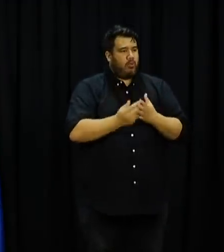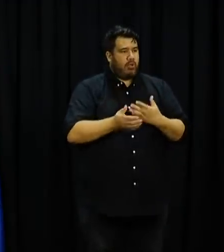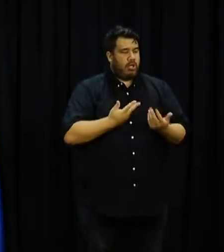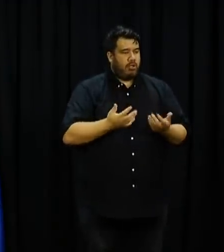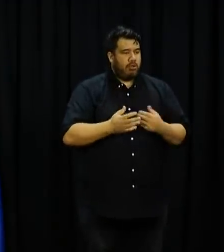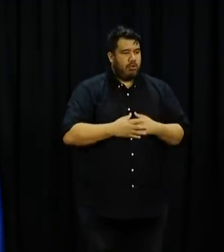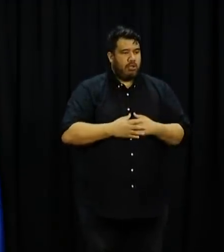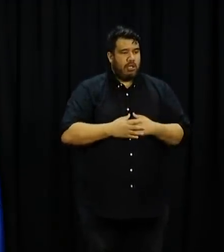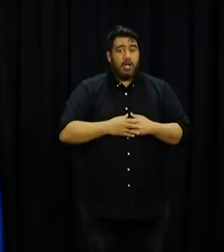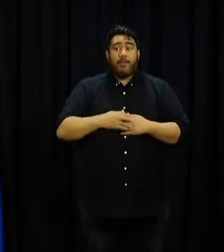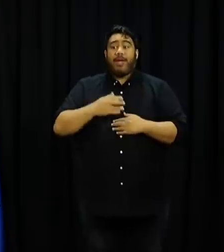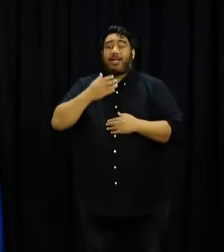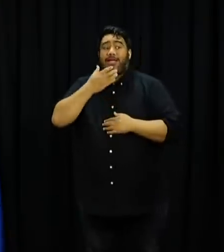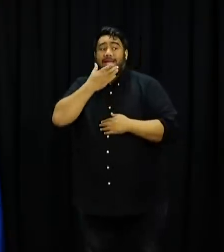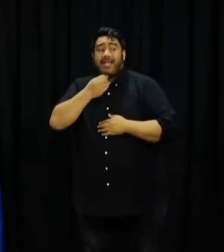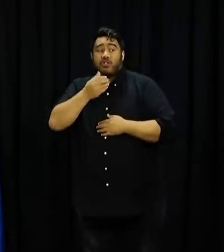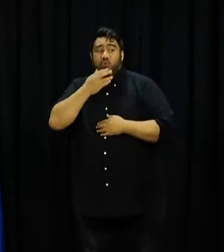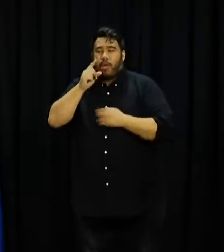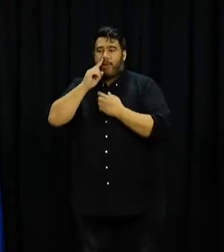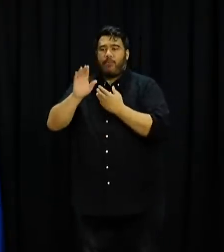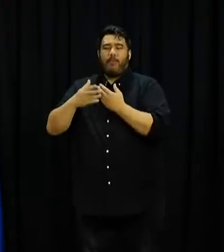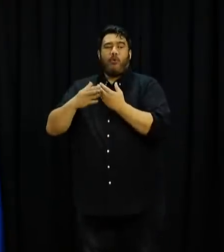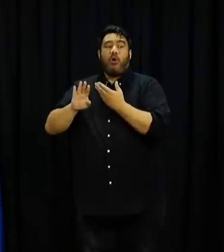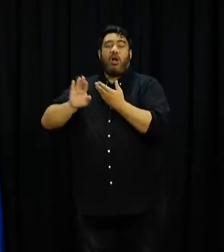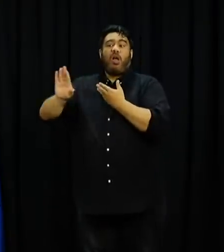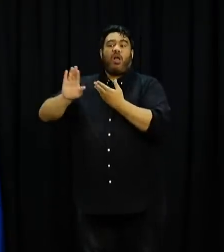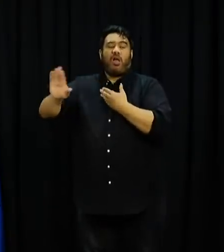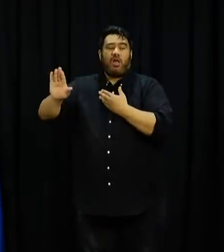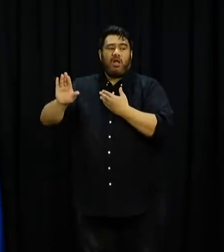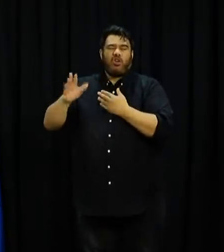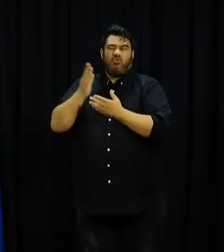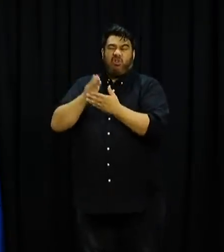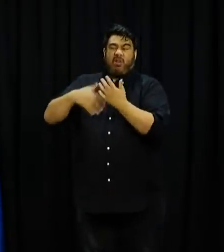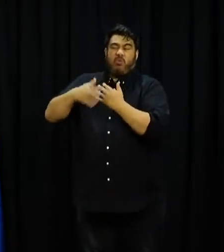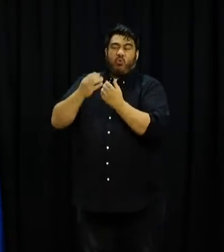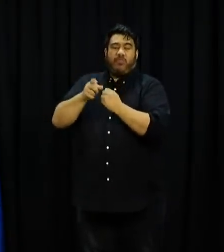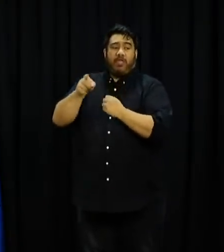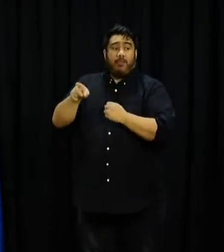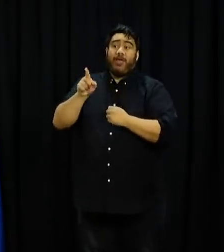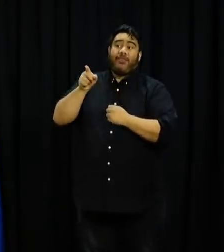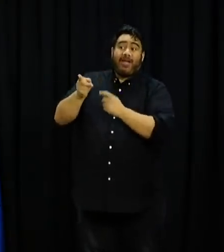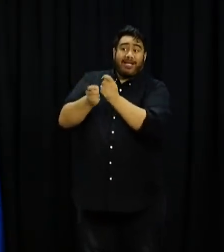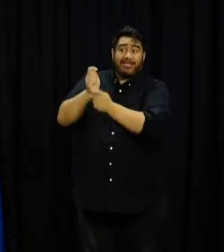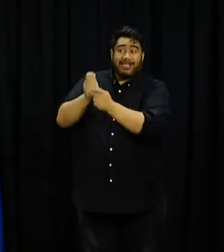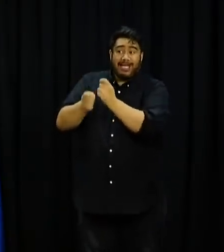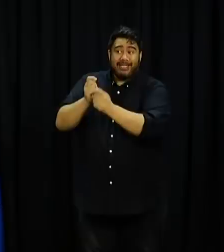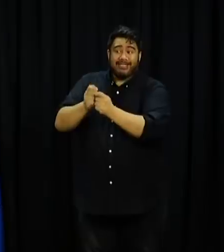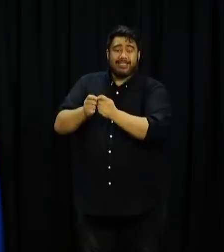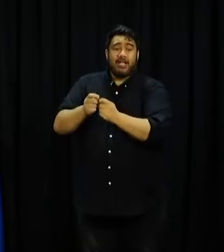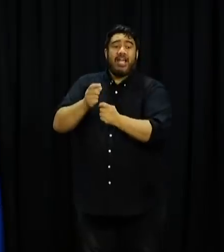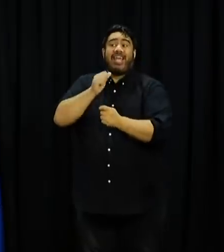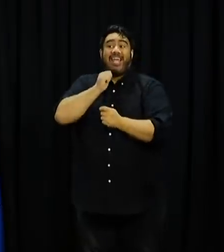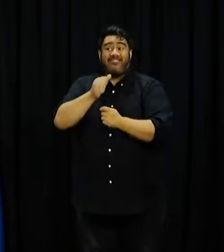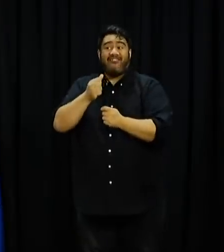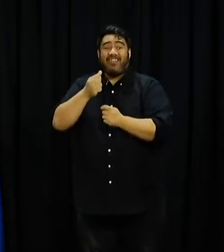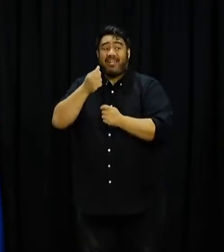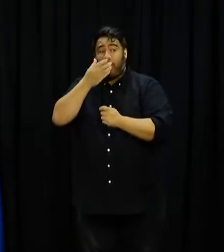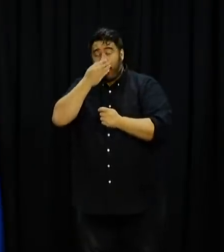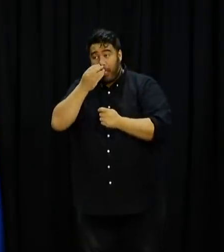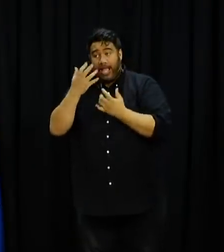anyway have to return a negative test before they can leave self-isolation, but they're not required for the full 14 days unless there's a